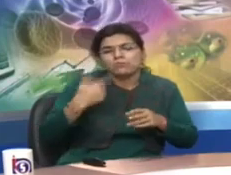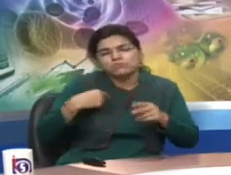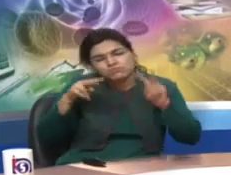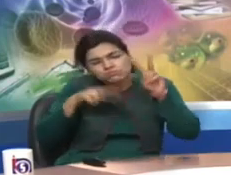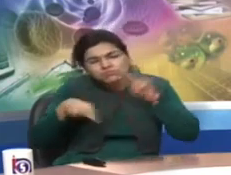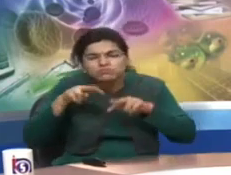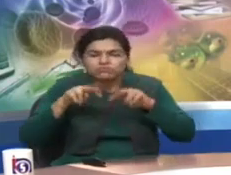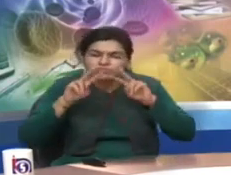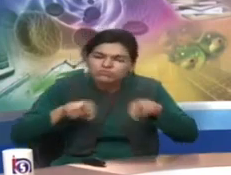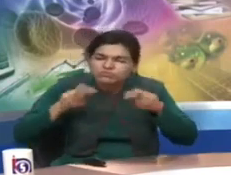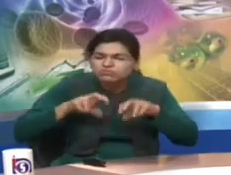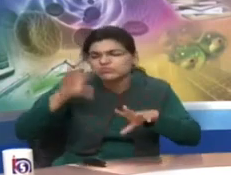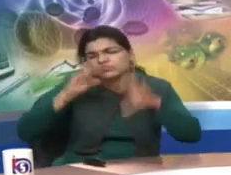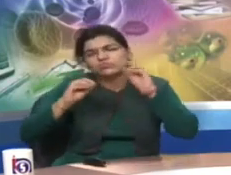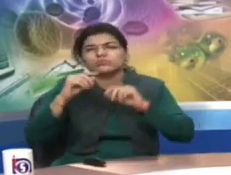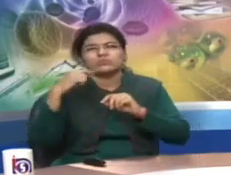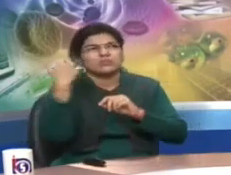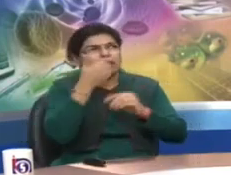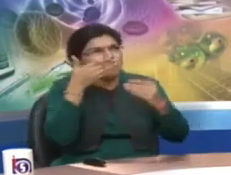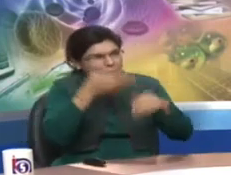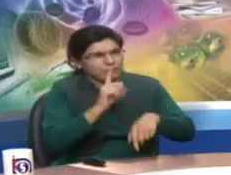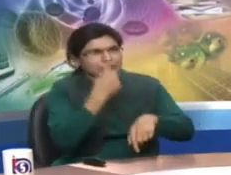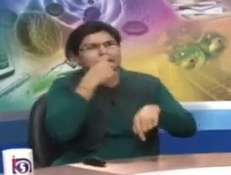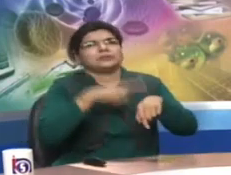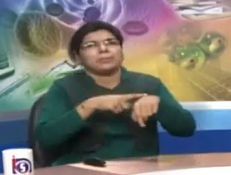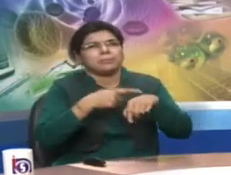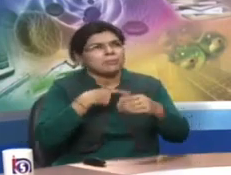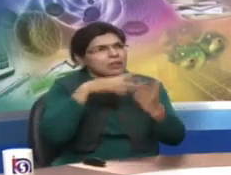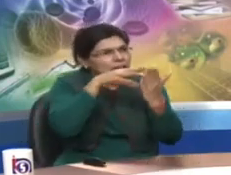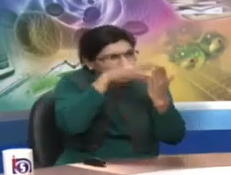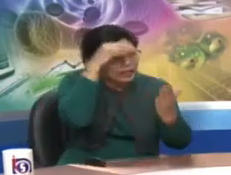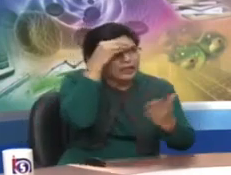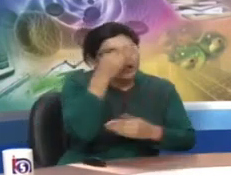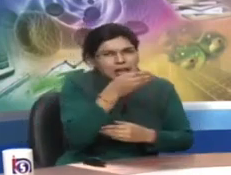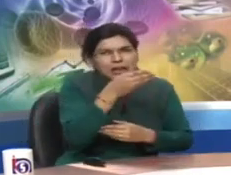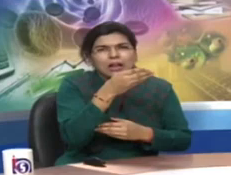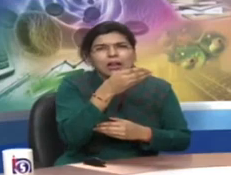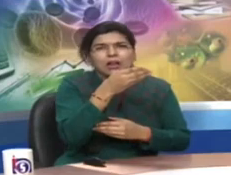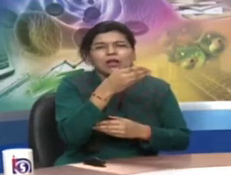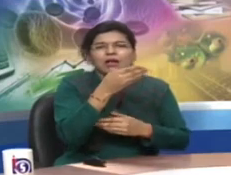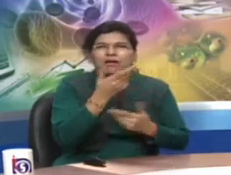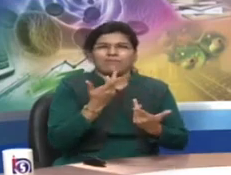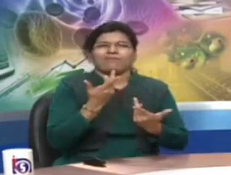because I'm learning so much about him that I'll not be able to even recognize him.